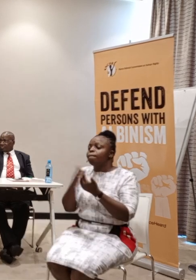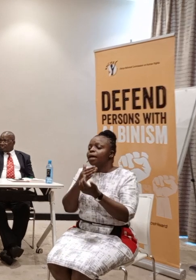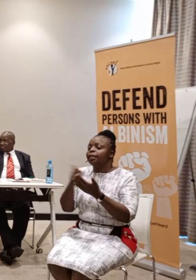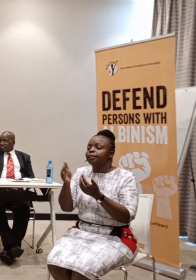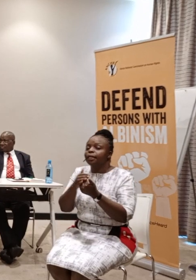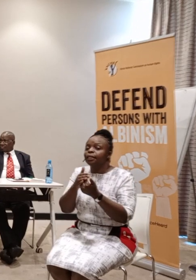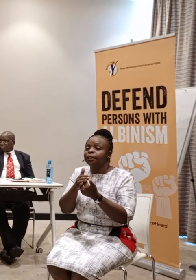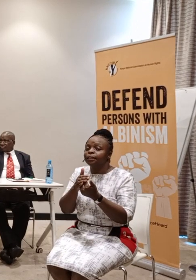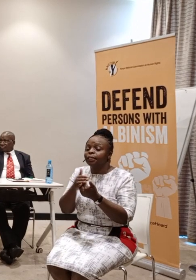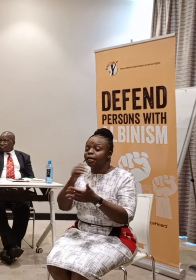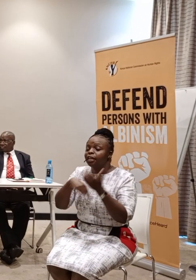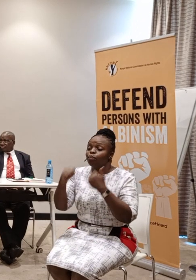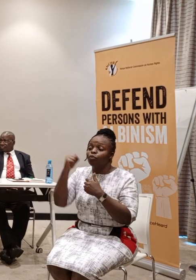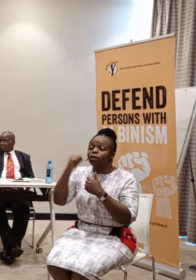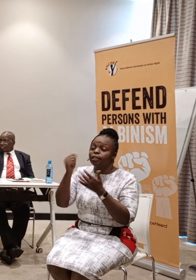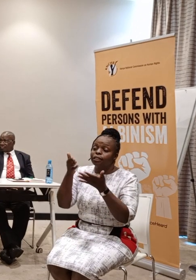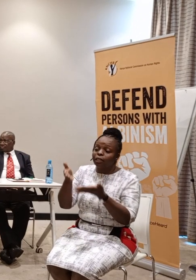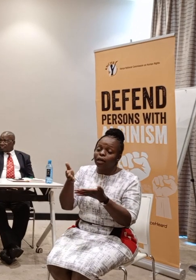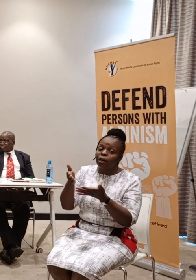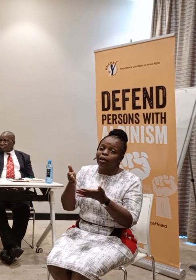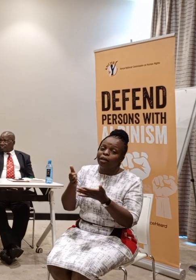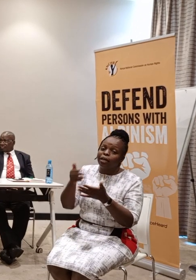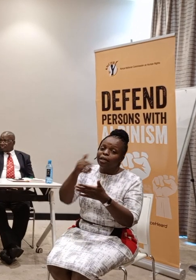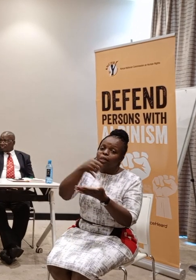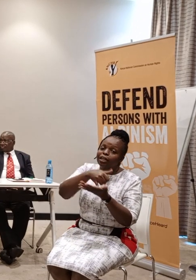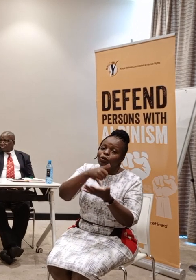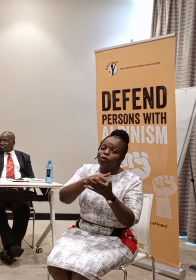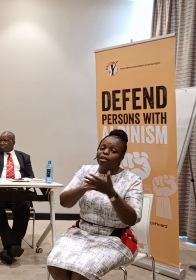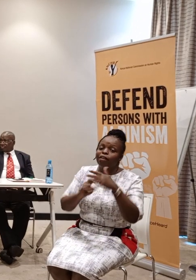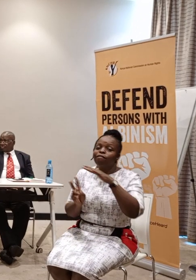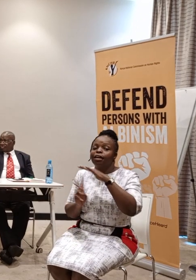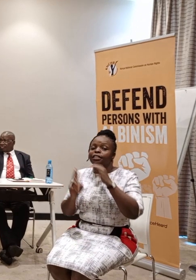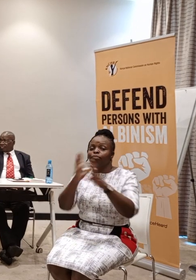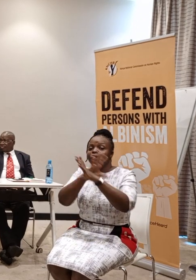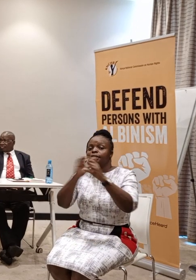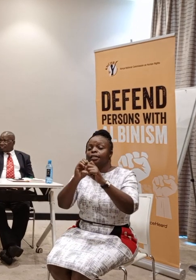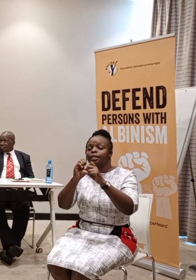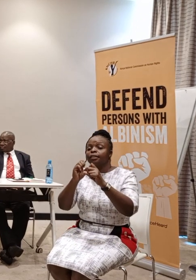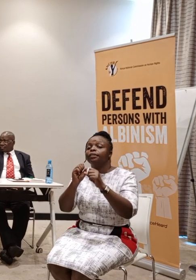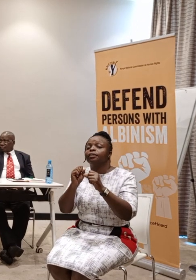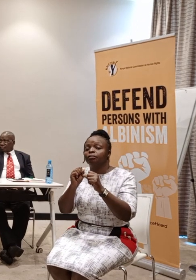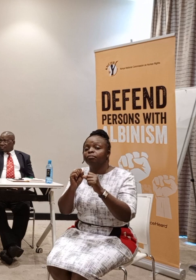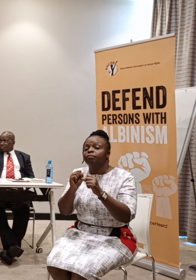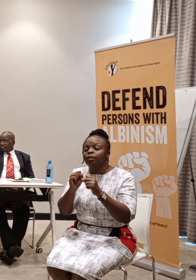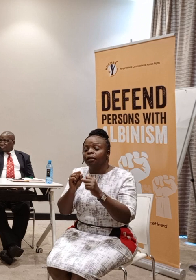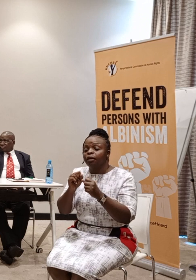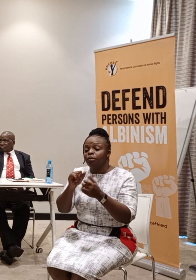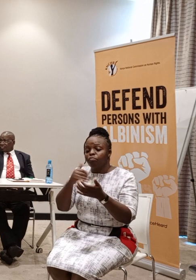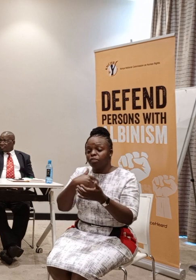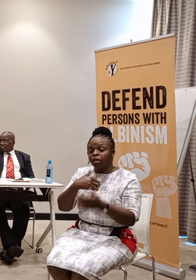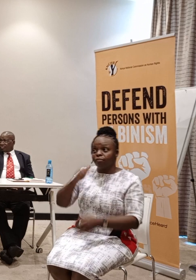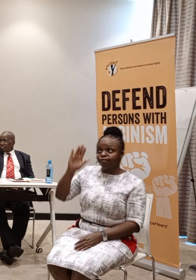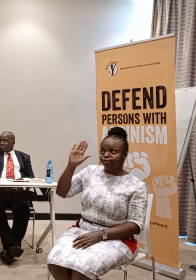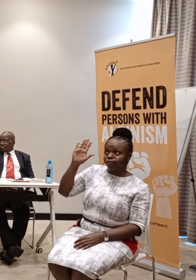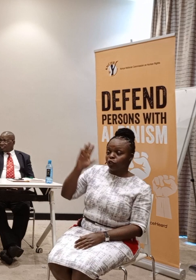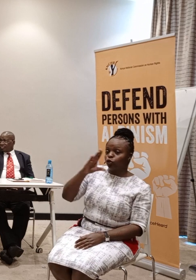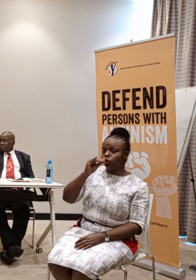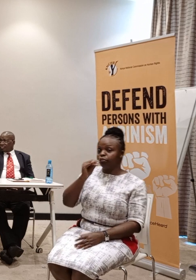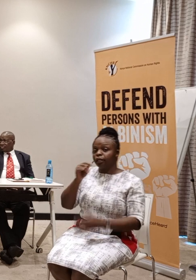Rigathi Gachagua, that time when ODM had come. So I raised my hand to speak. And then MP